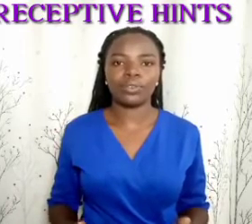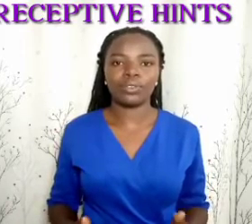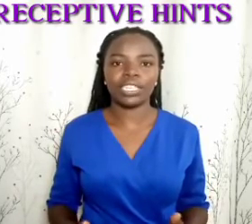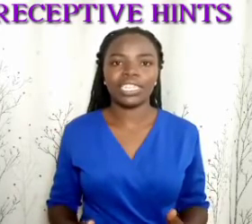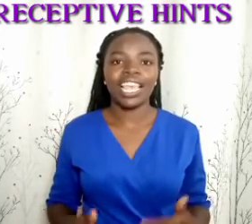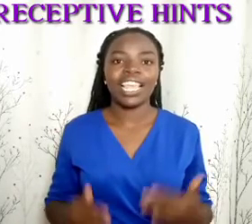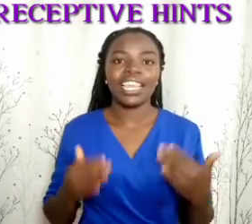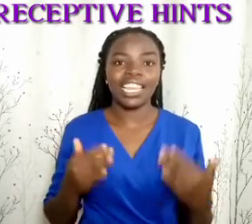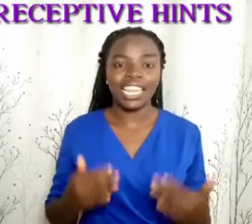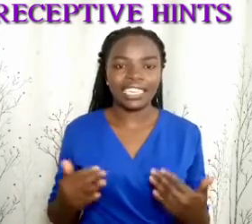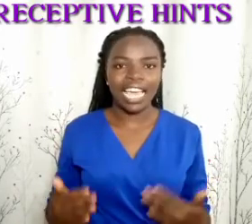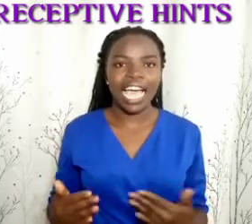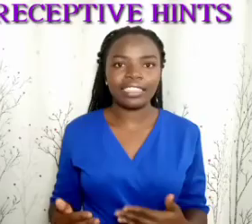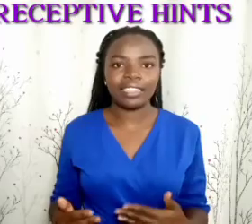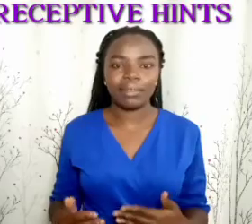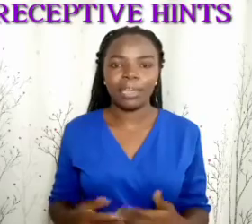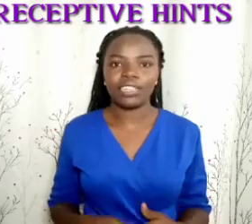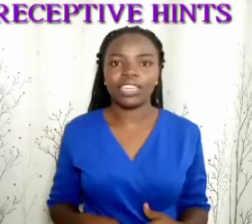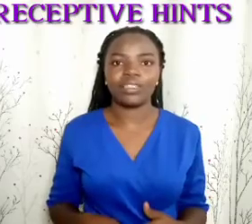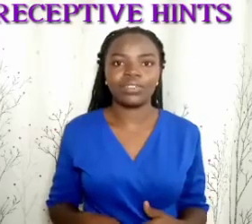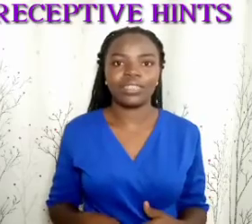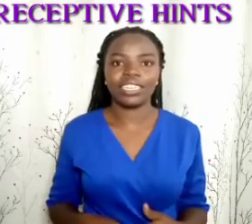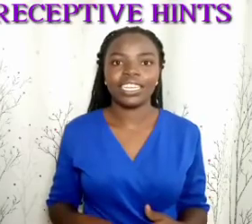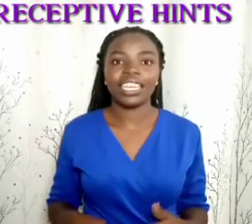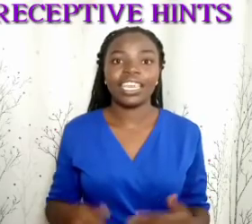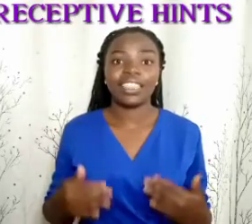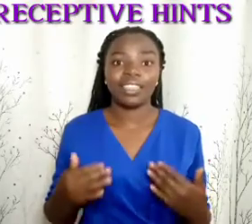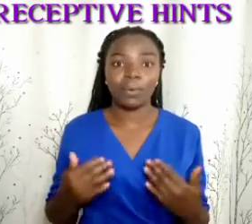read letters, but try to read the word.